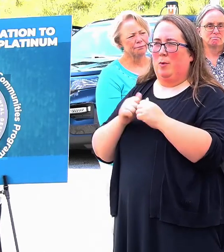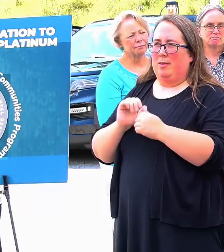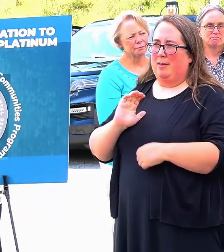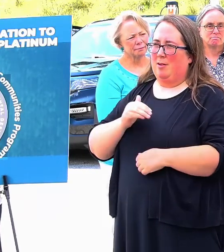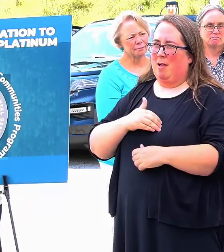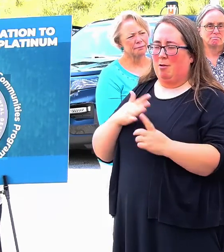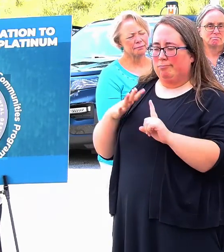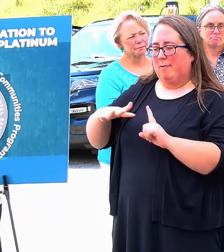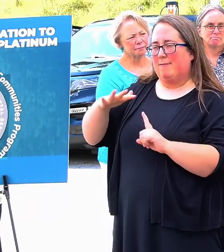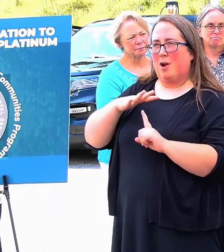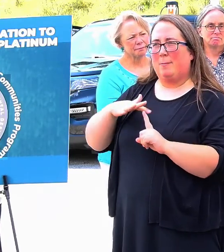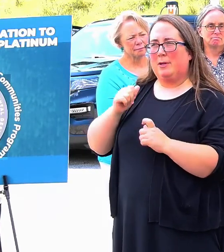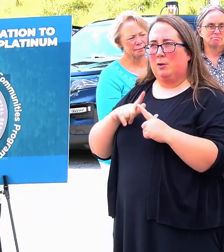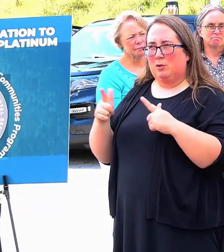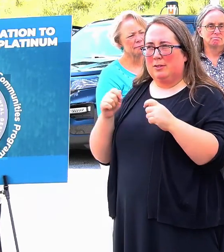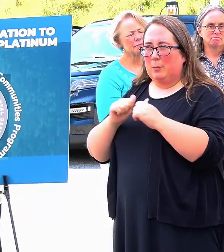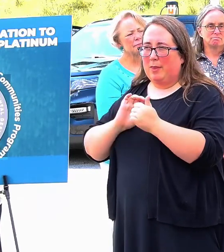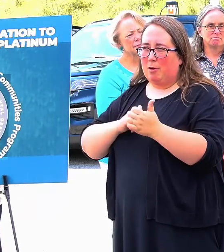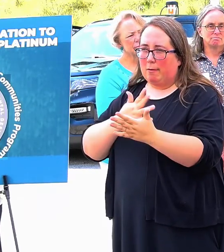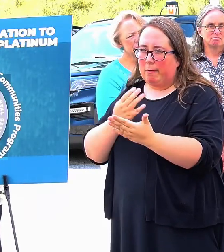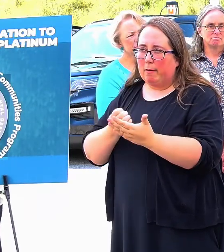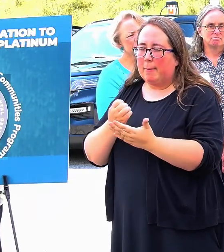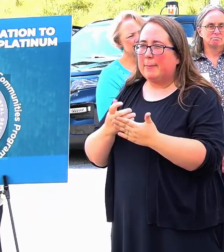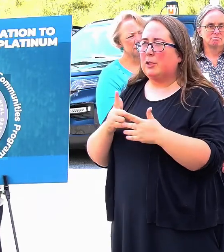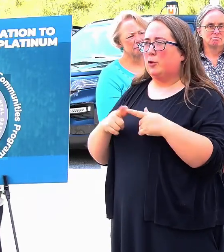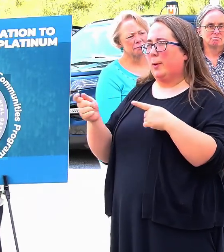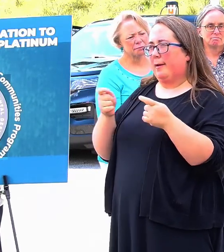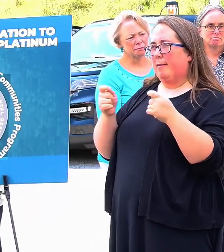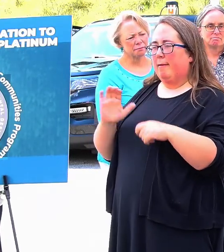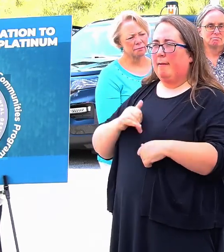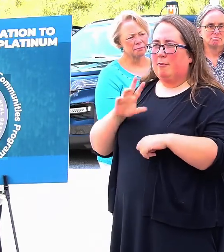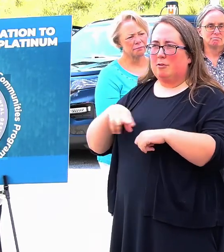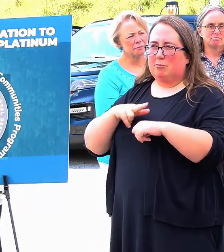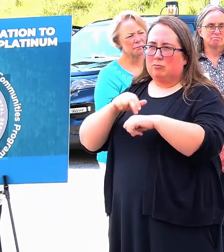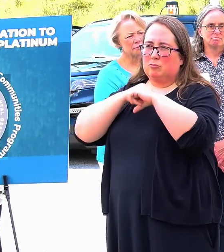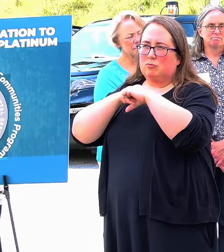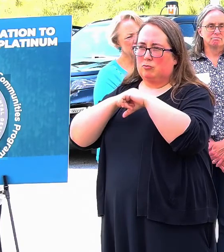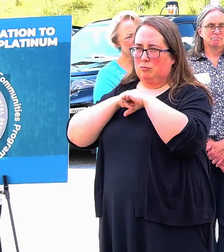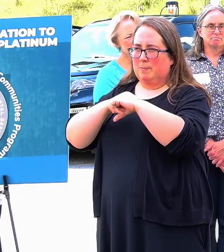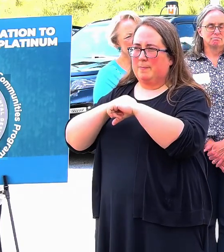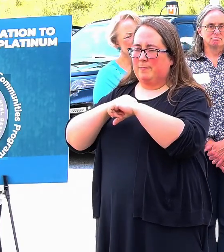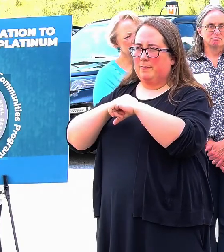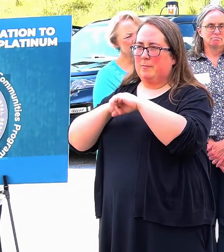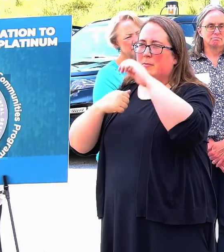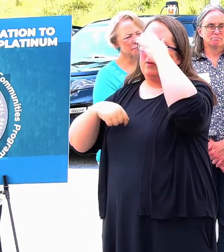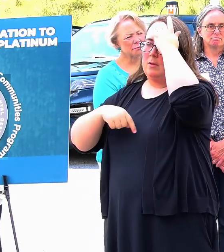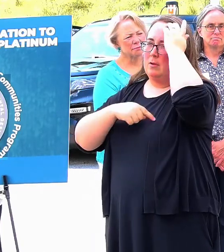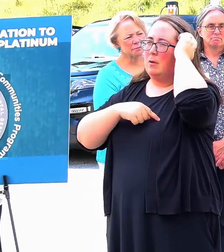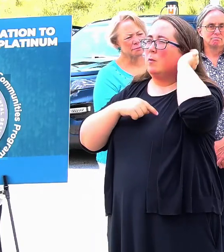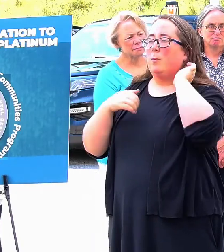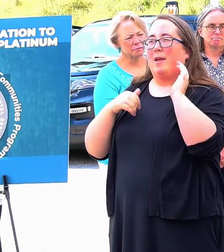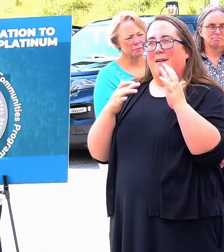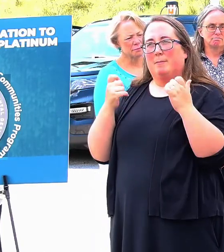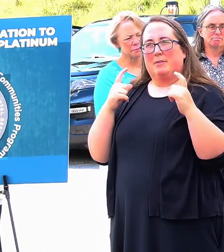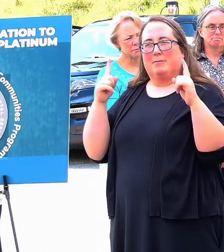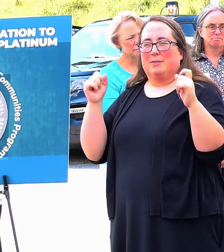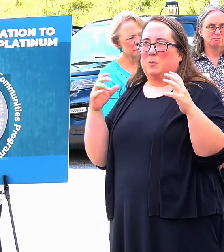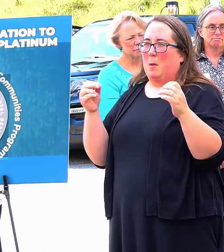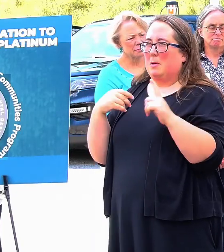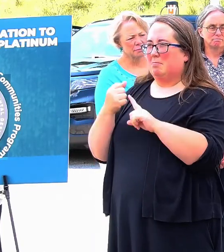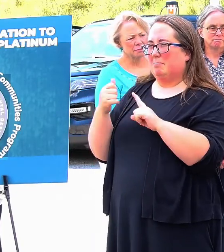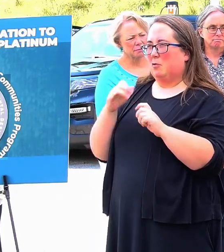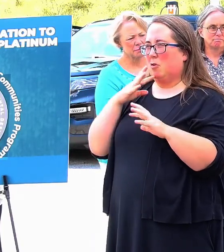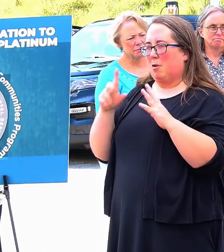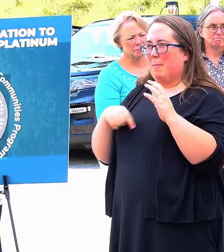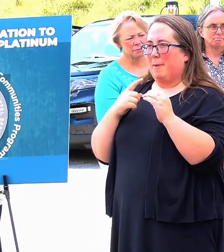our environment, to deal with our economy, to deal with our national security. We have delivered. So I'm going to talk a little bit